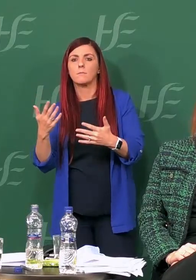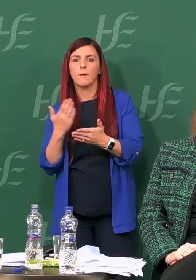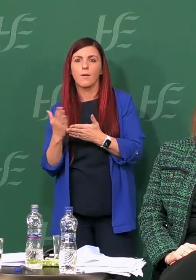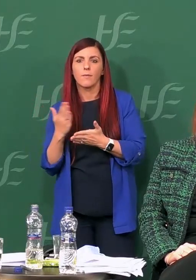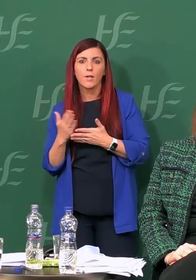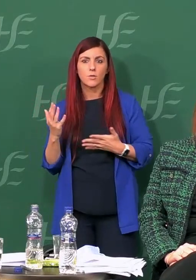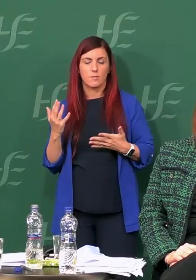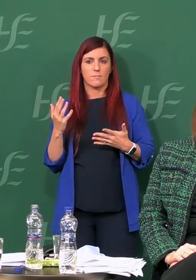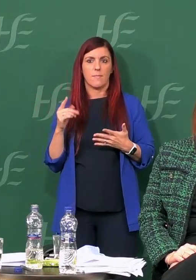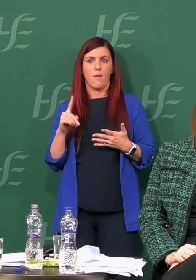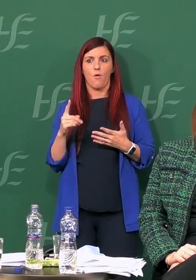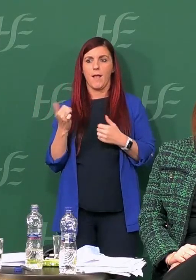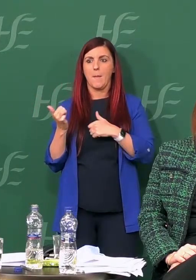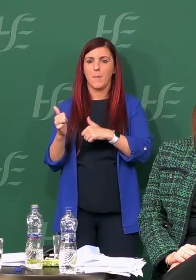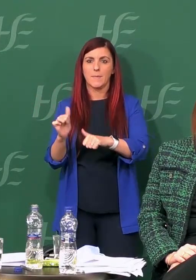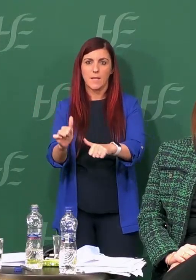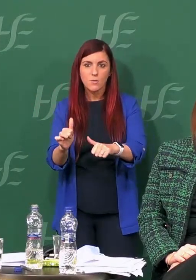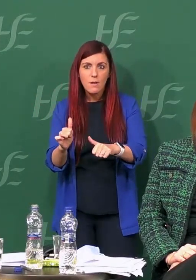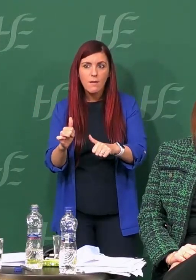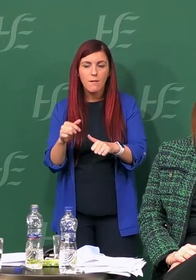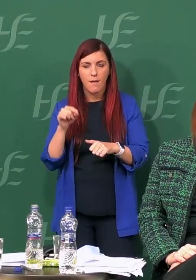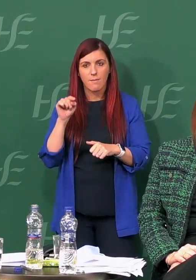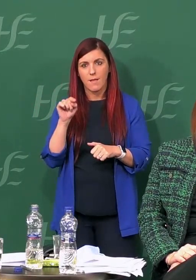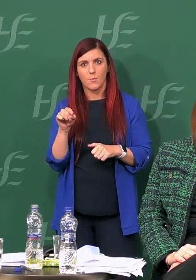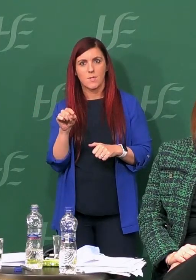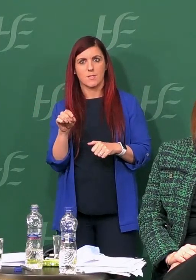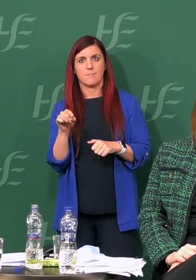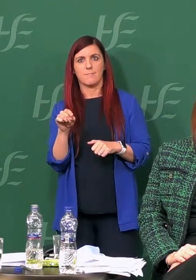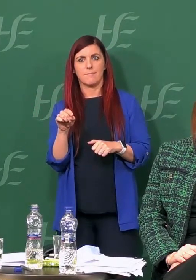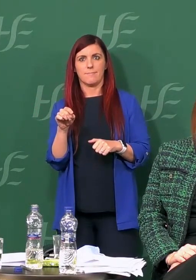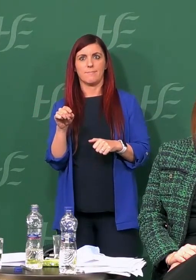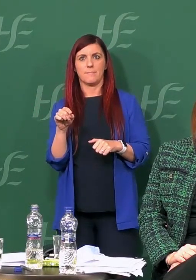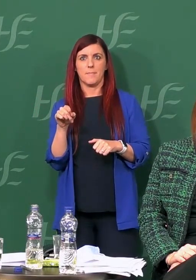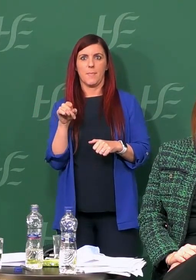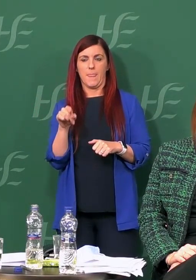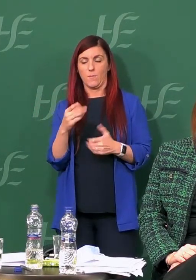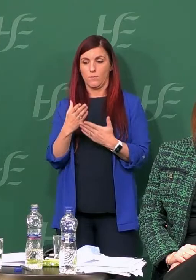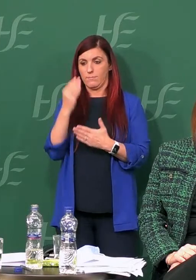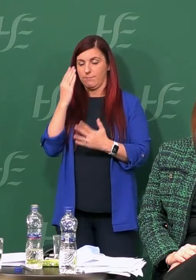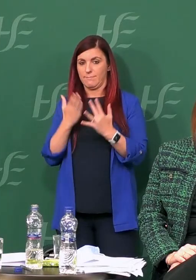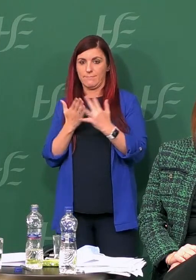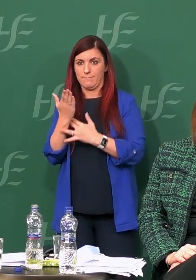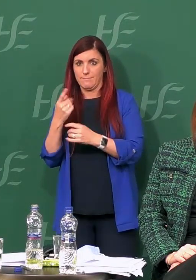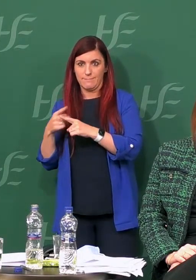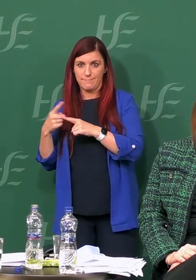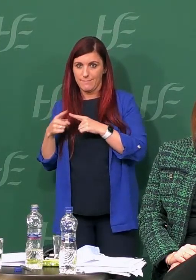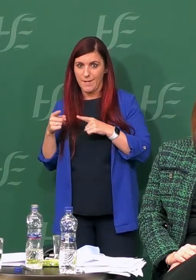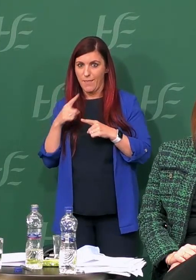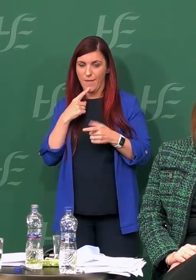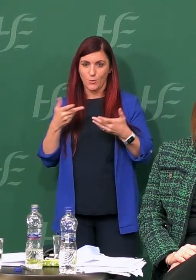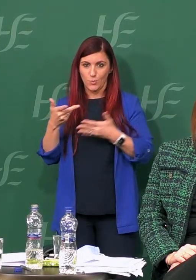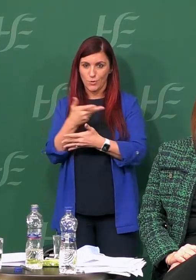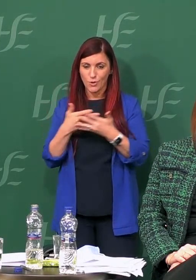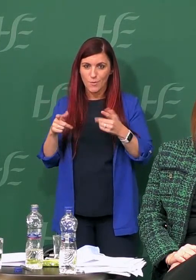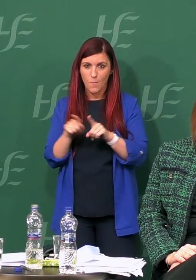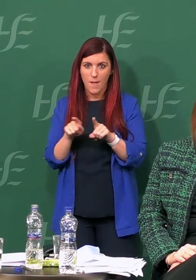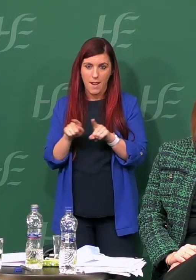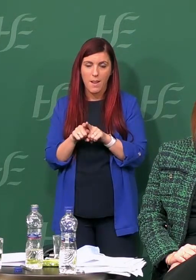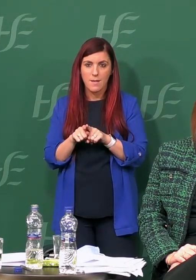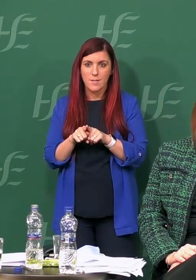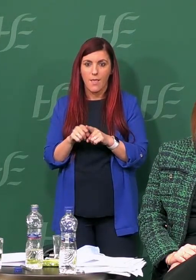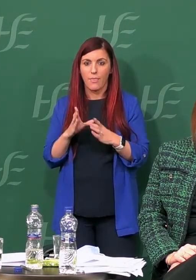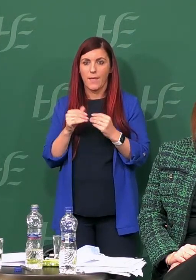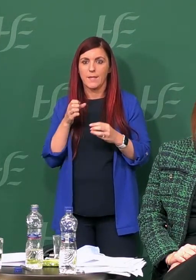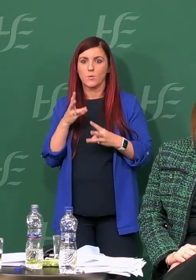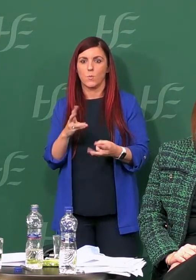around an implementation date when that emerges, or when that emerges through negotiations and discussions, that things would